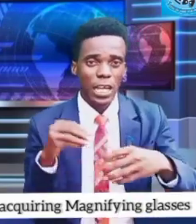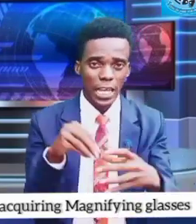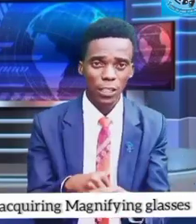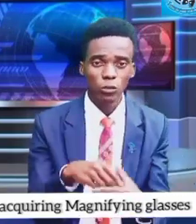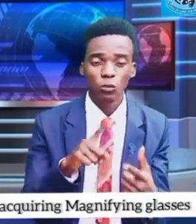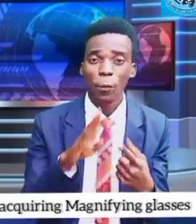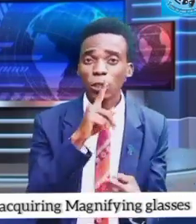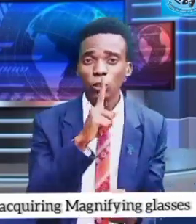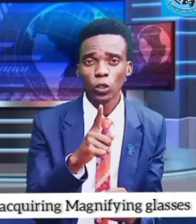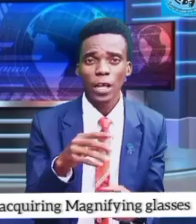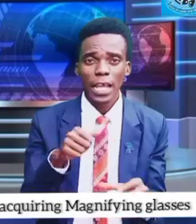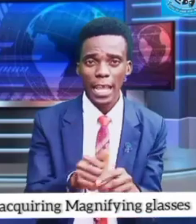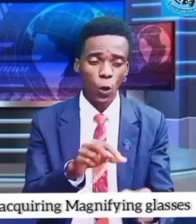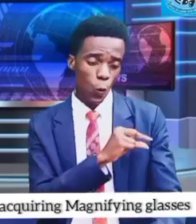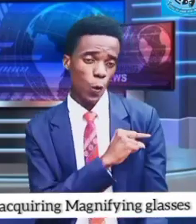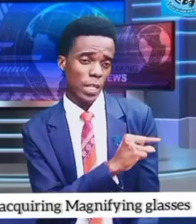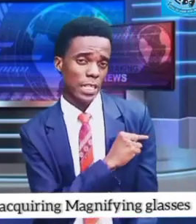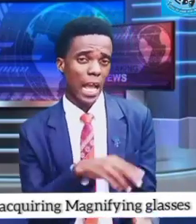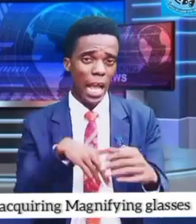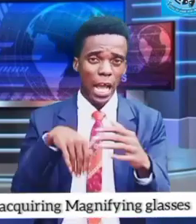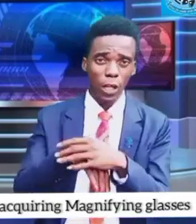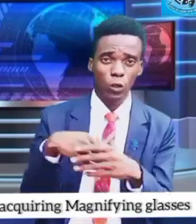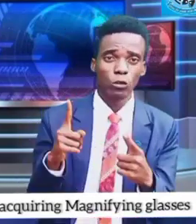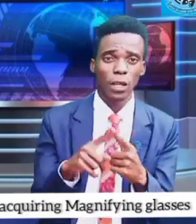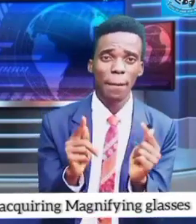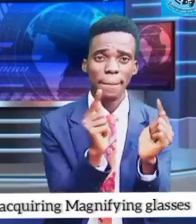quality outcome that meets global standards.